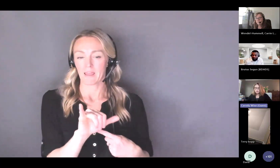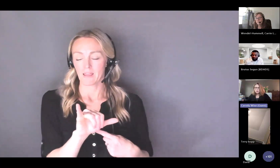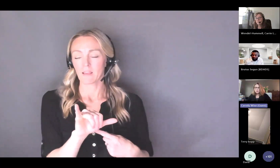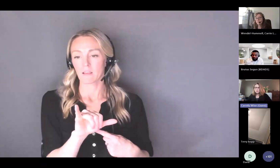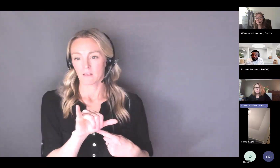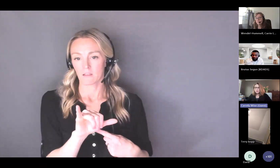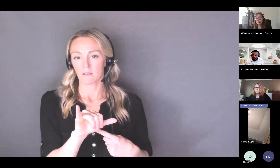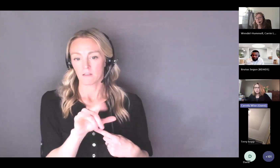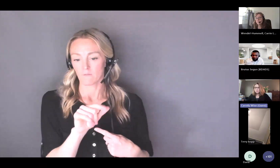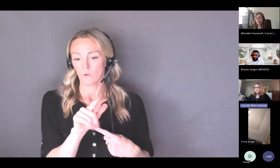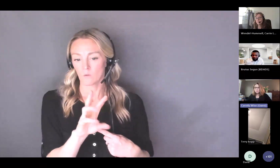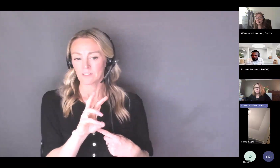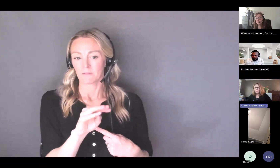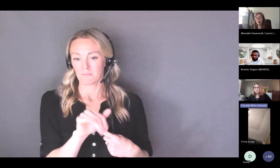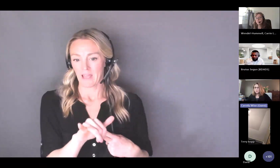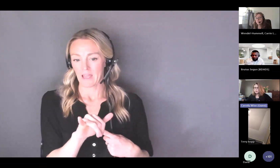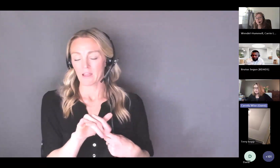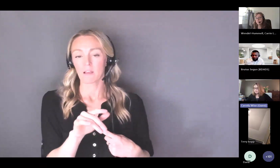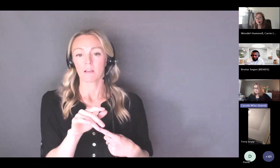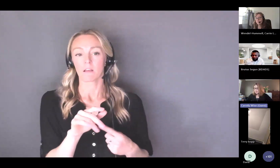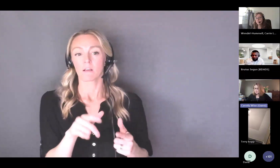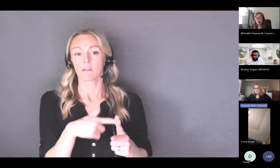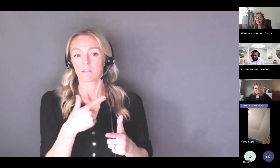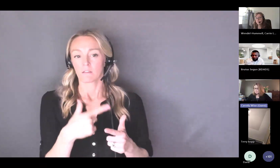year, then will